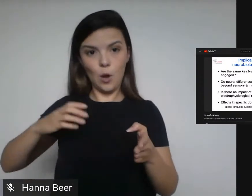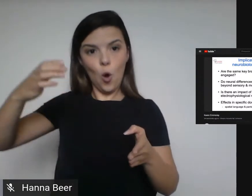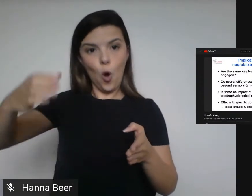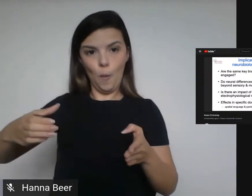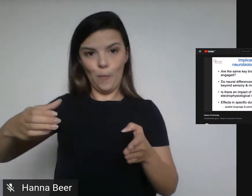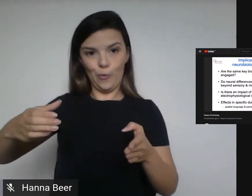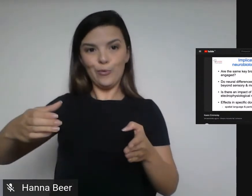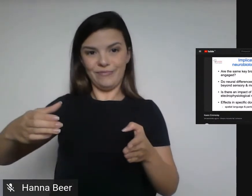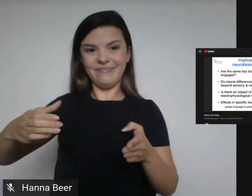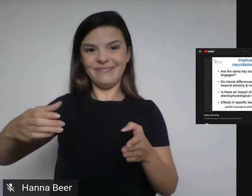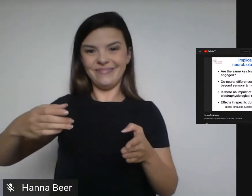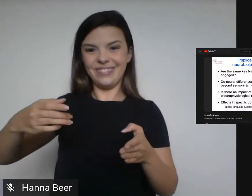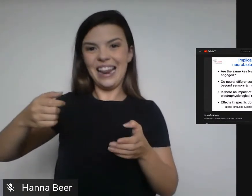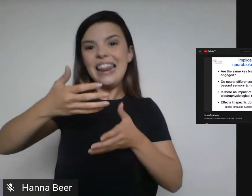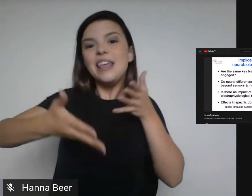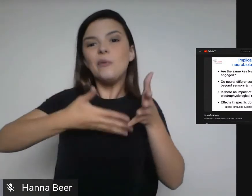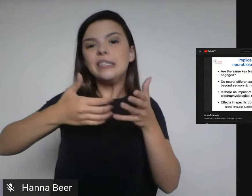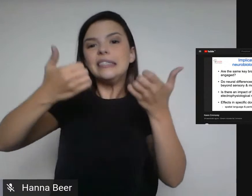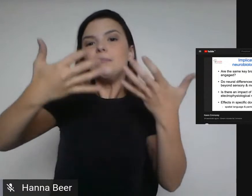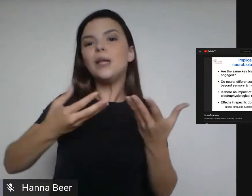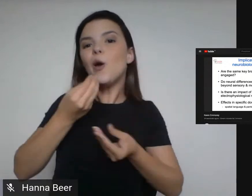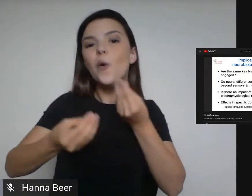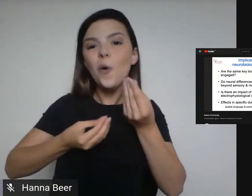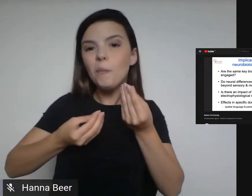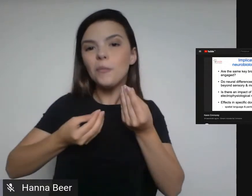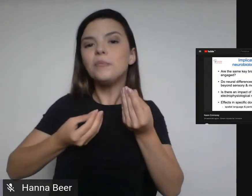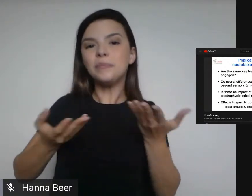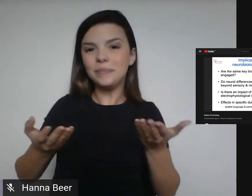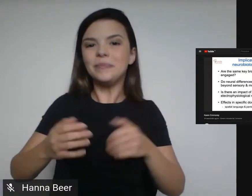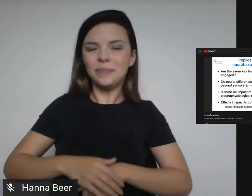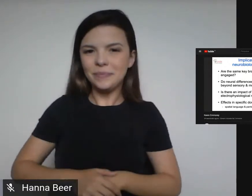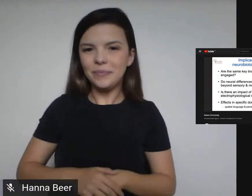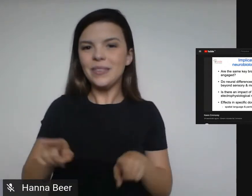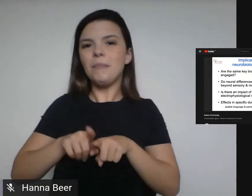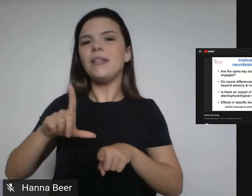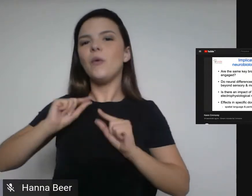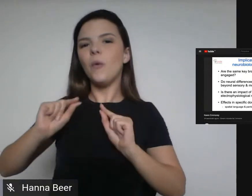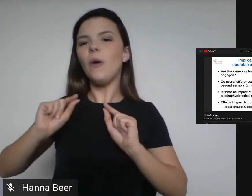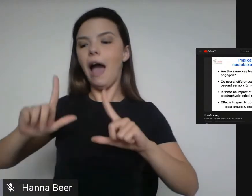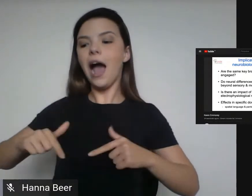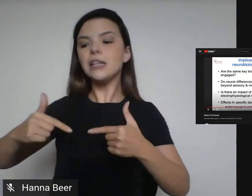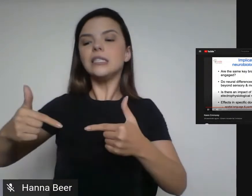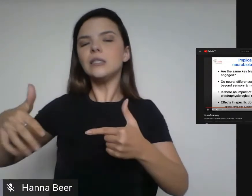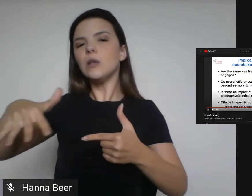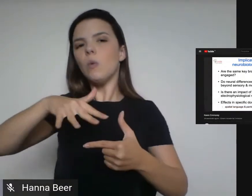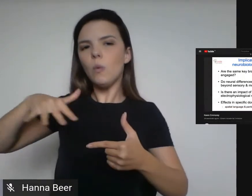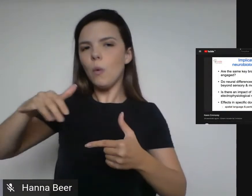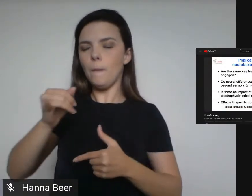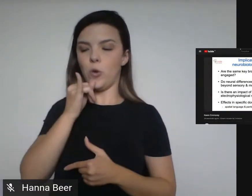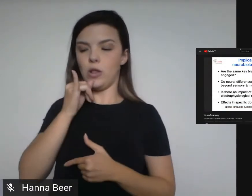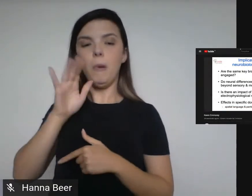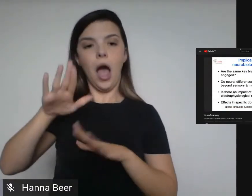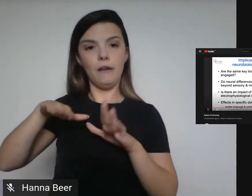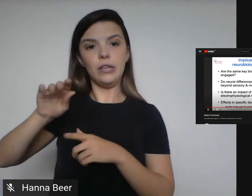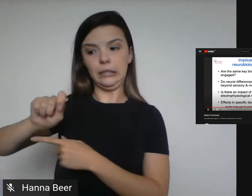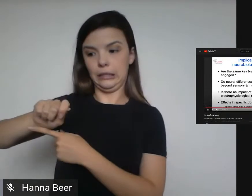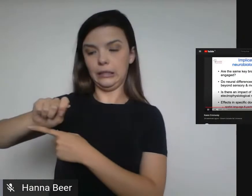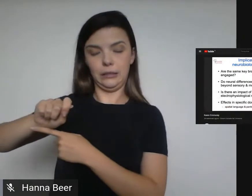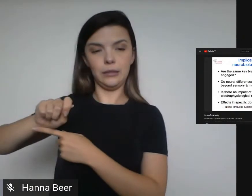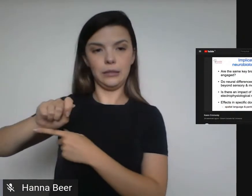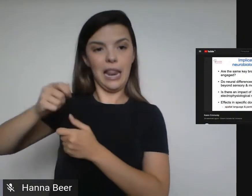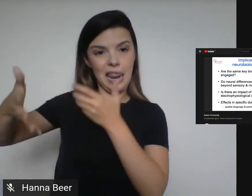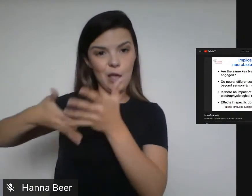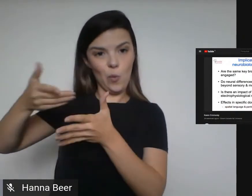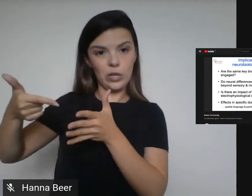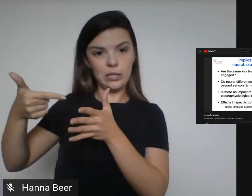other difference is within the action domain. So signs, unlike words, can resemble the actions they denote. Does that